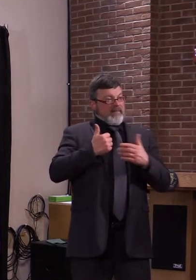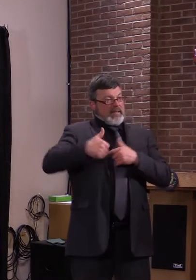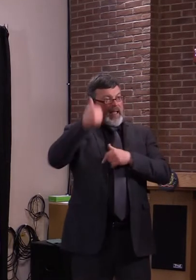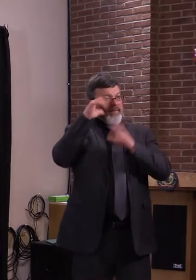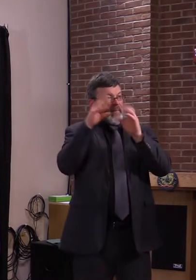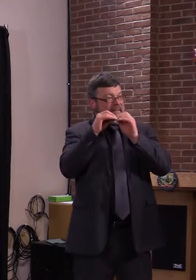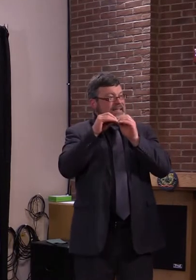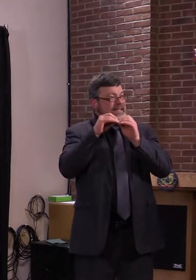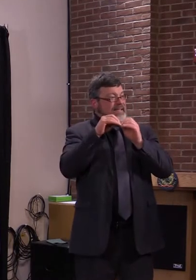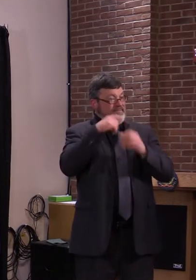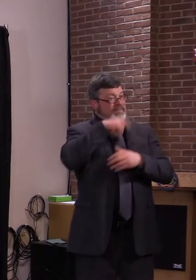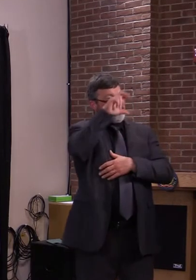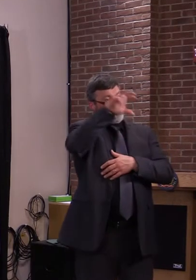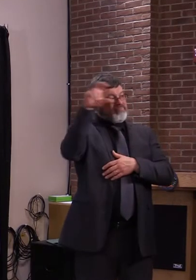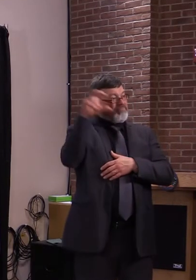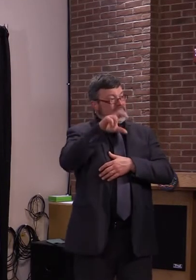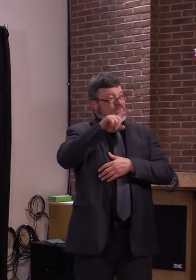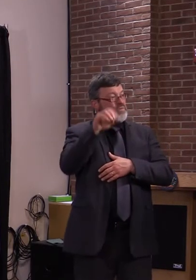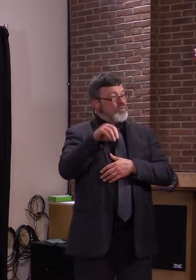we have a code of ethics,